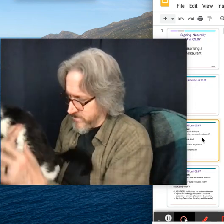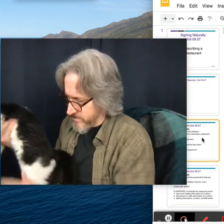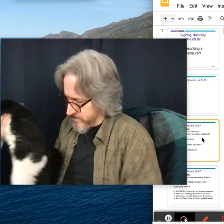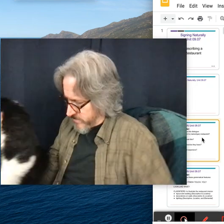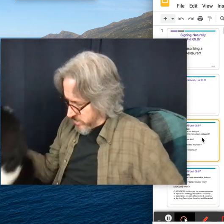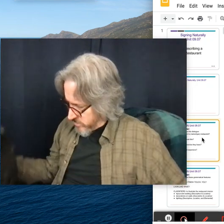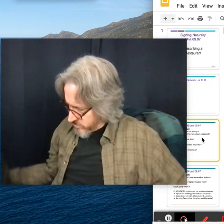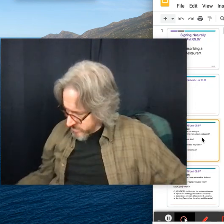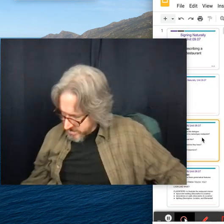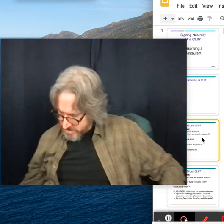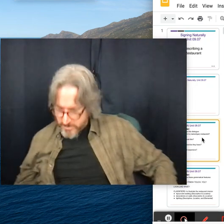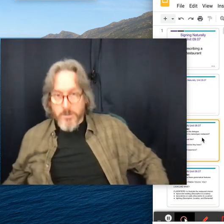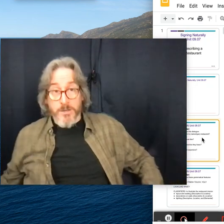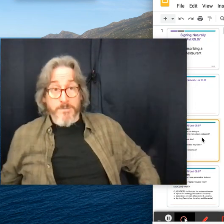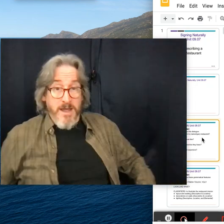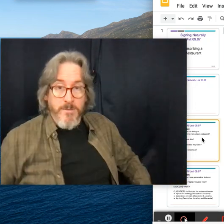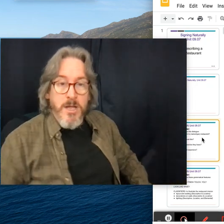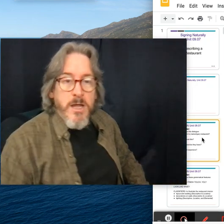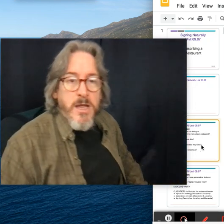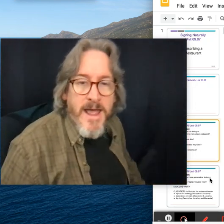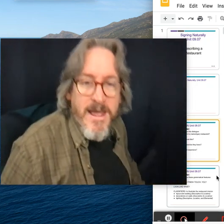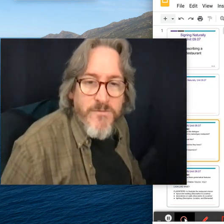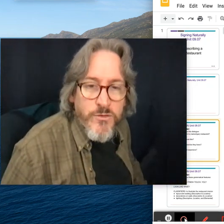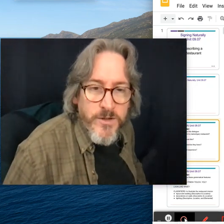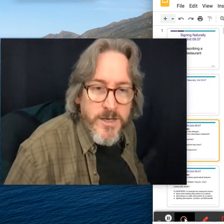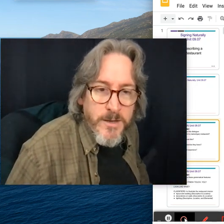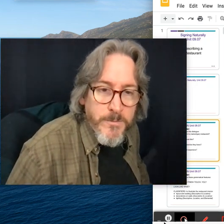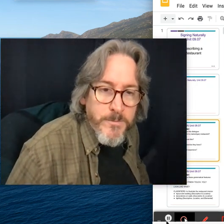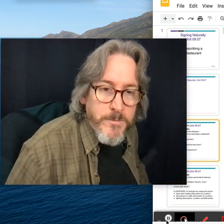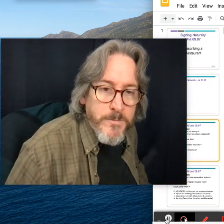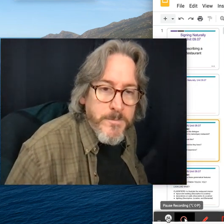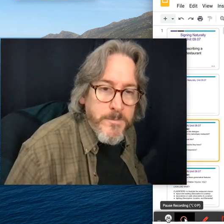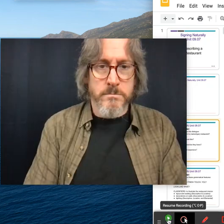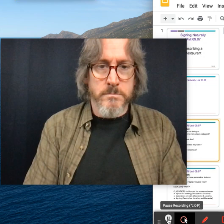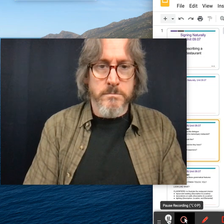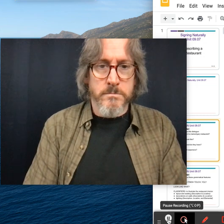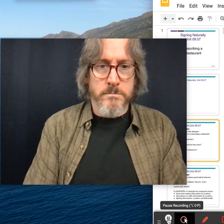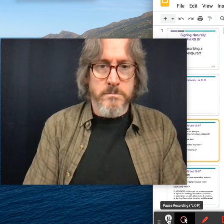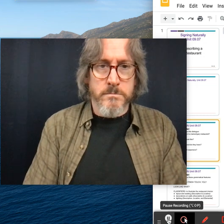Here, you do this. Hold on. Have to feed him.